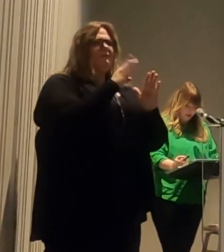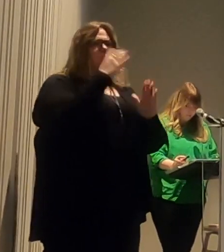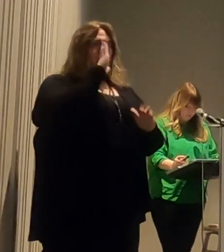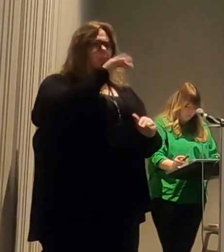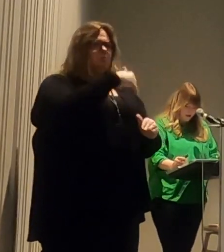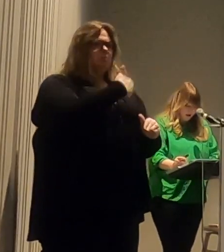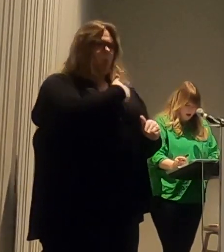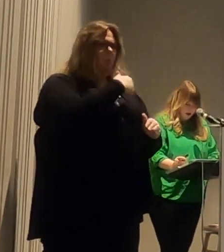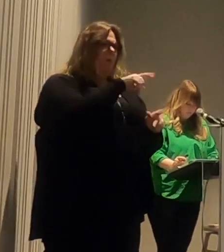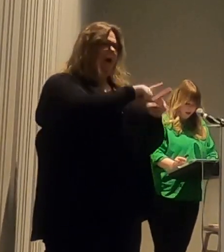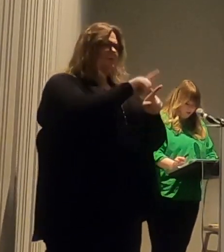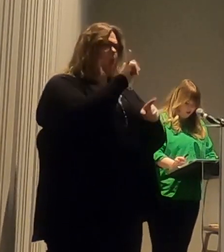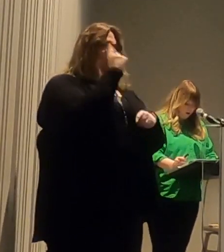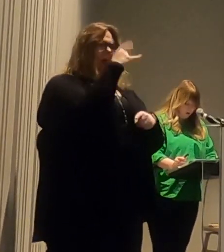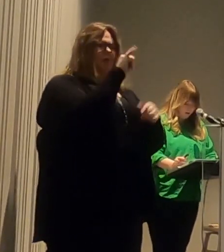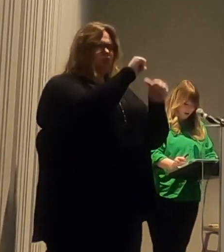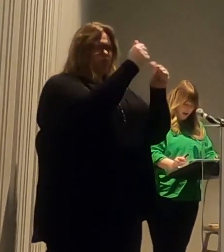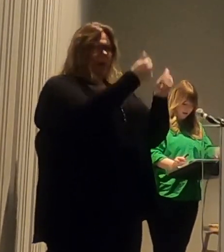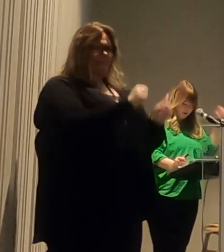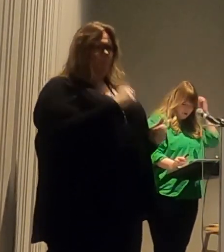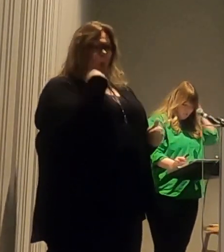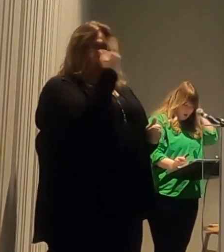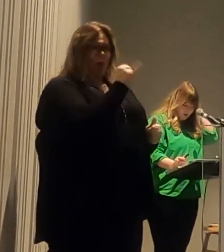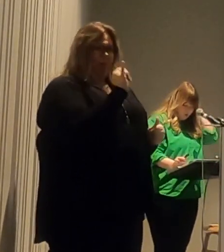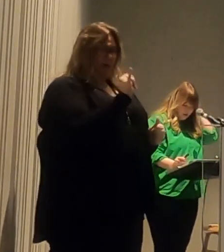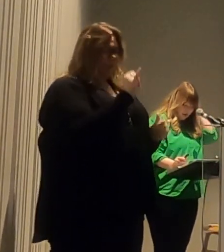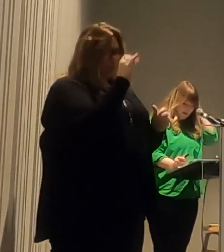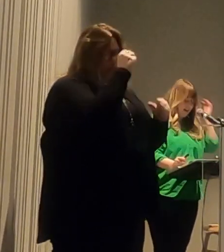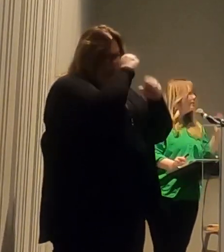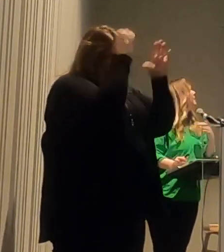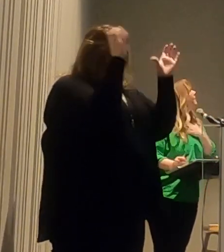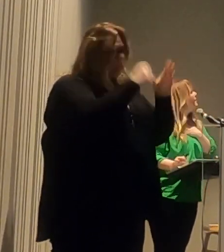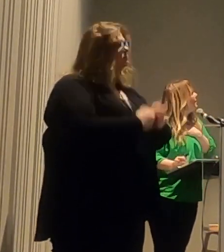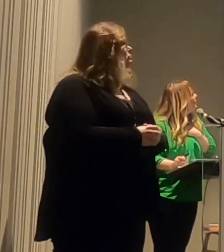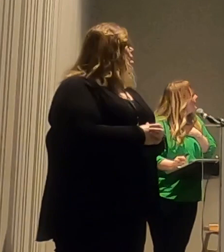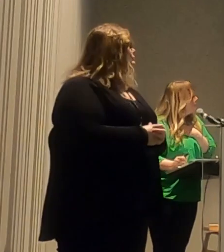formless shape. And so